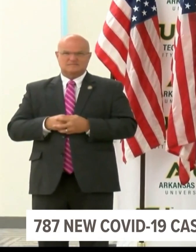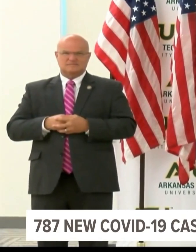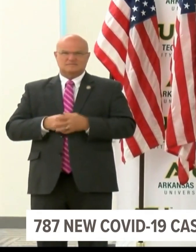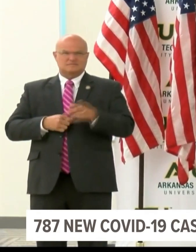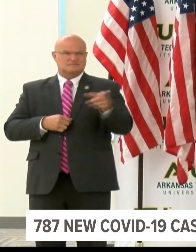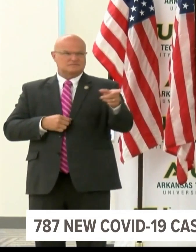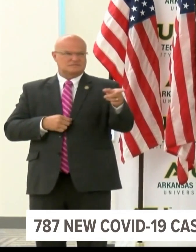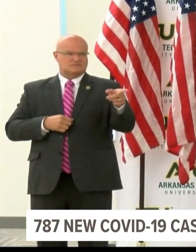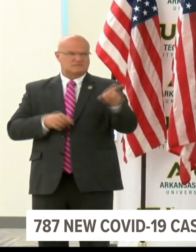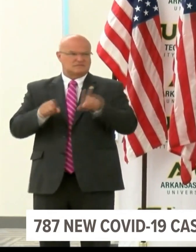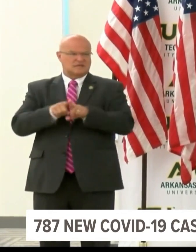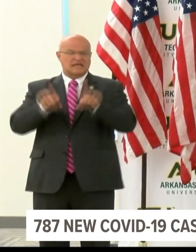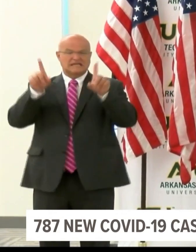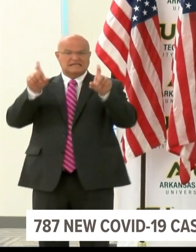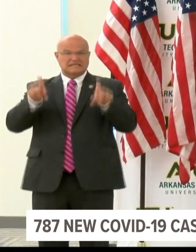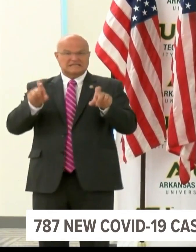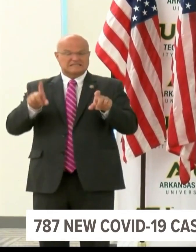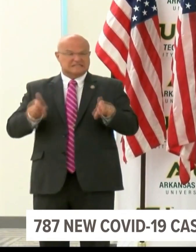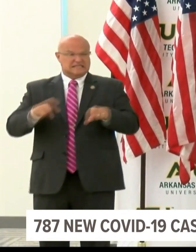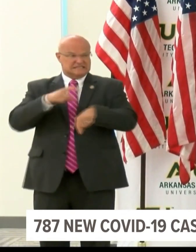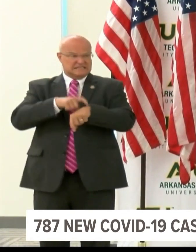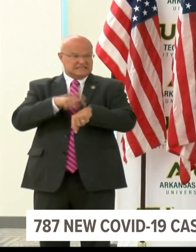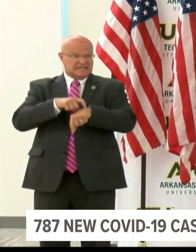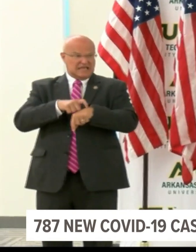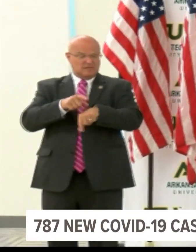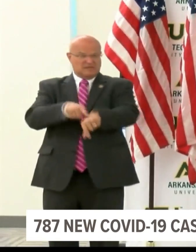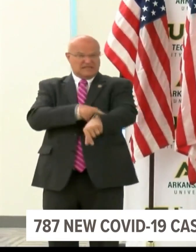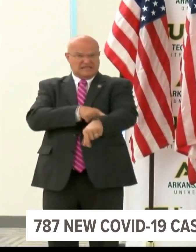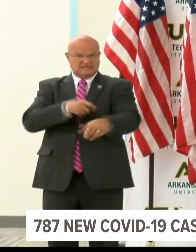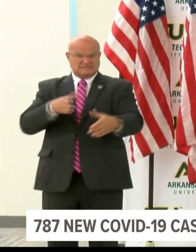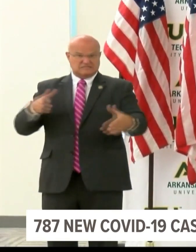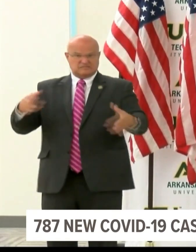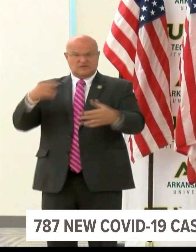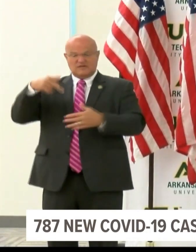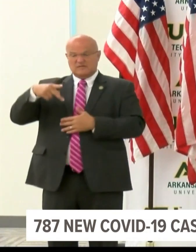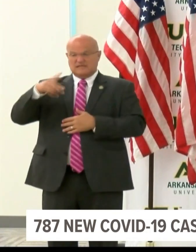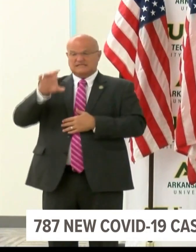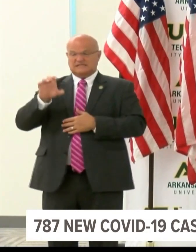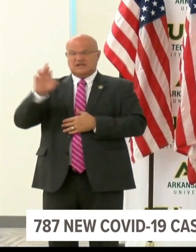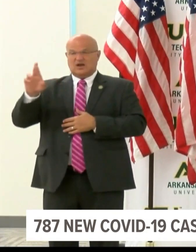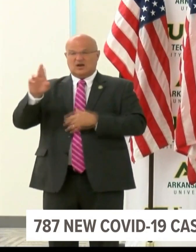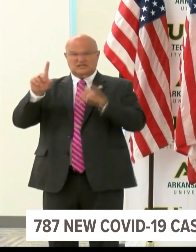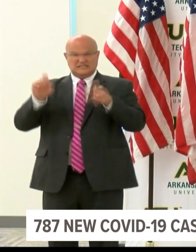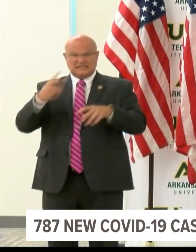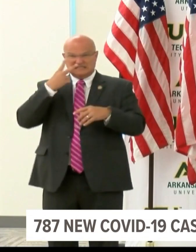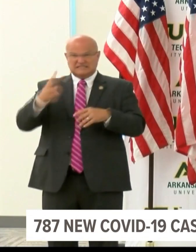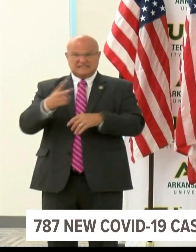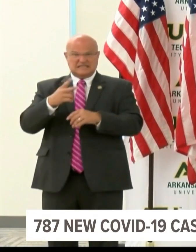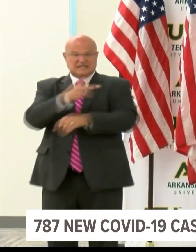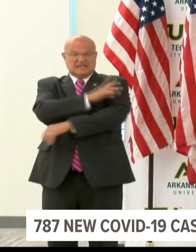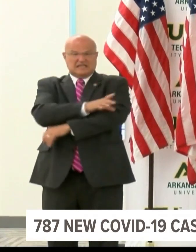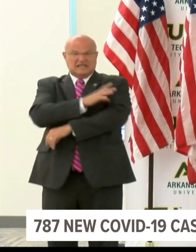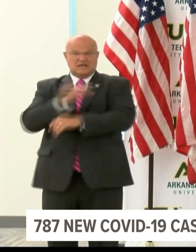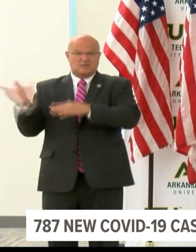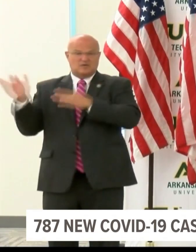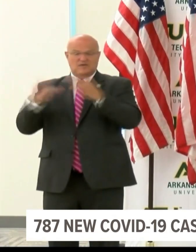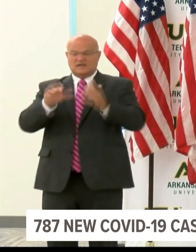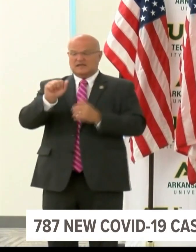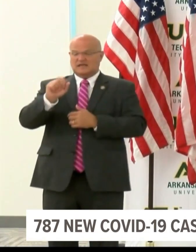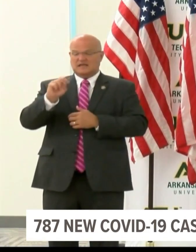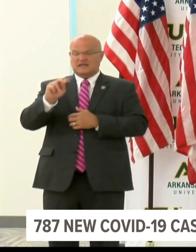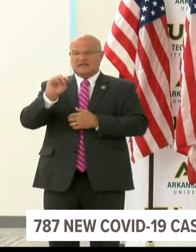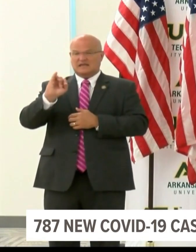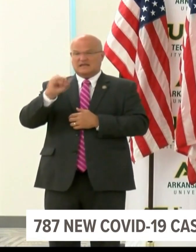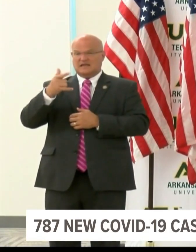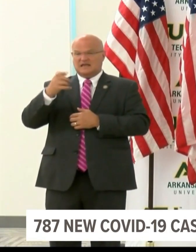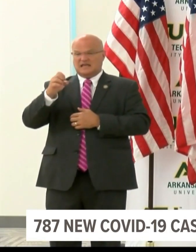Yes. As testing times have lengthened for the PCR tests, we've seen a lot of clinicians move to the antigen testing, and